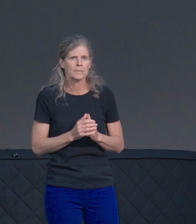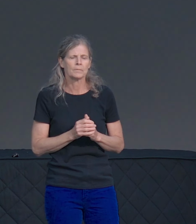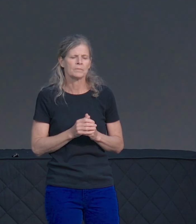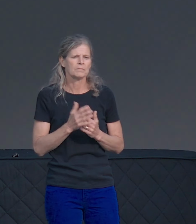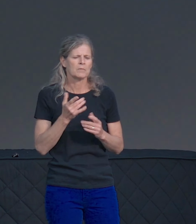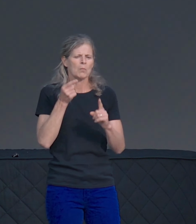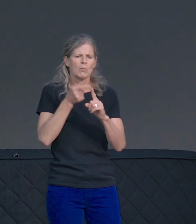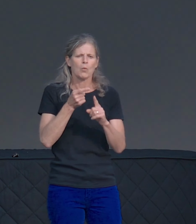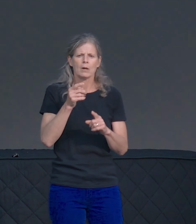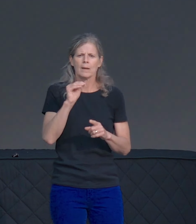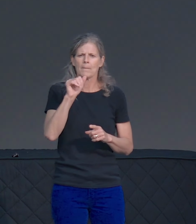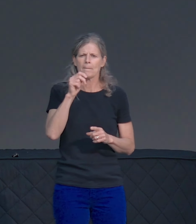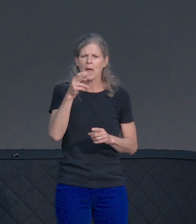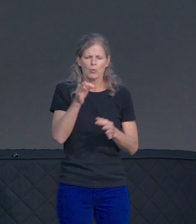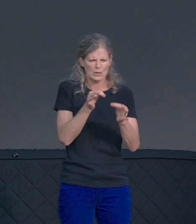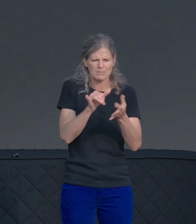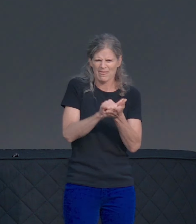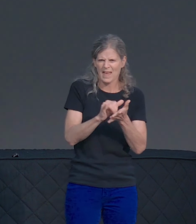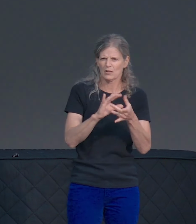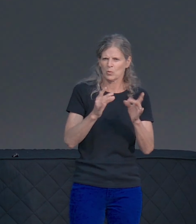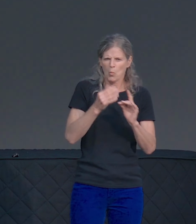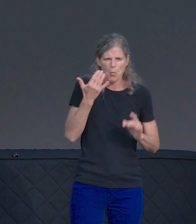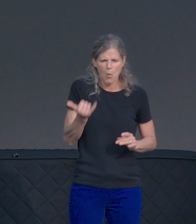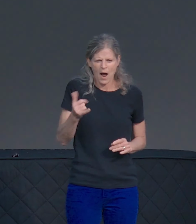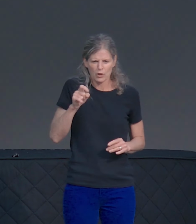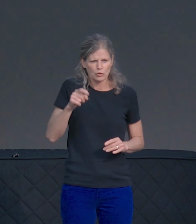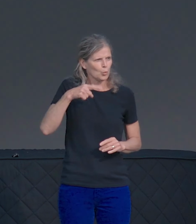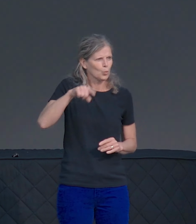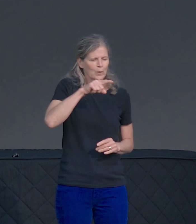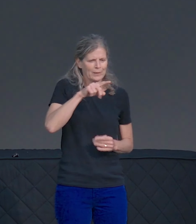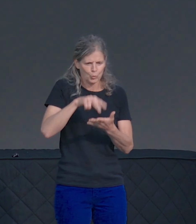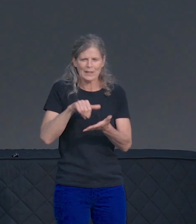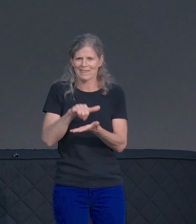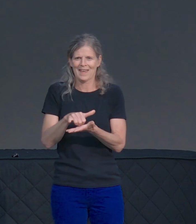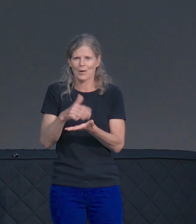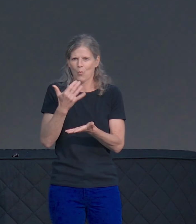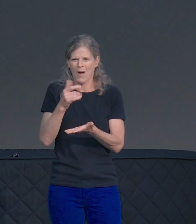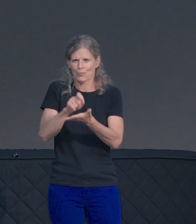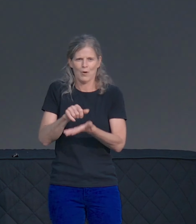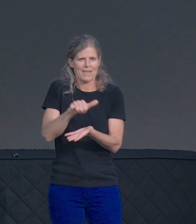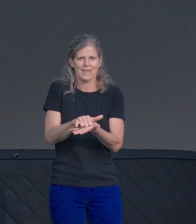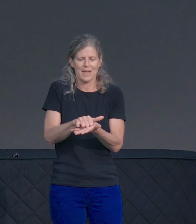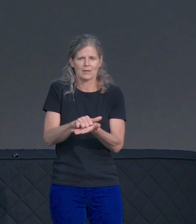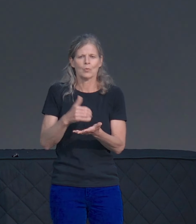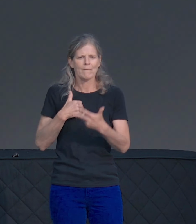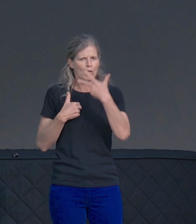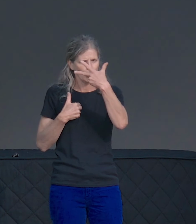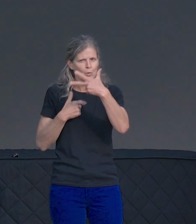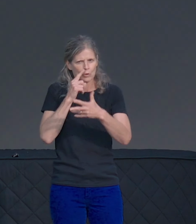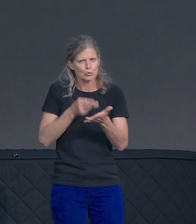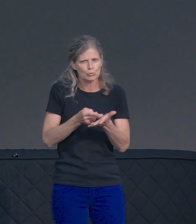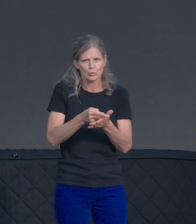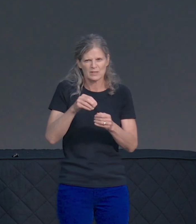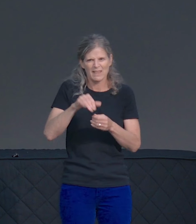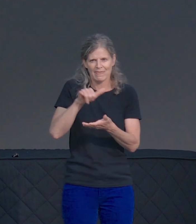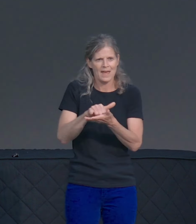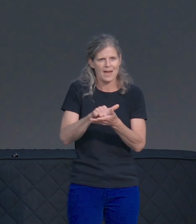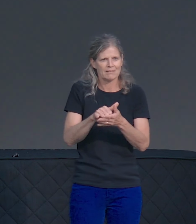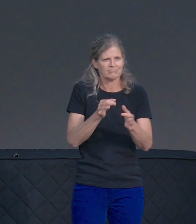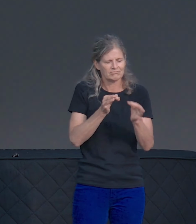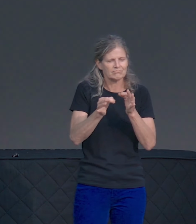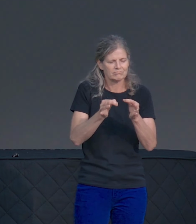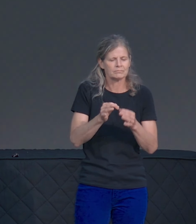What's the point of Matthew telling us this story? Why do we need to know this? Well, there's three important truths that this reveals about Jesus, and we'll